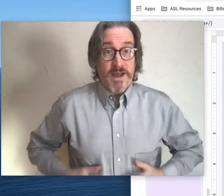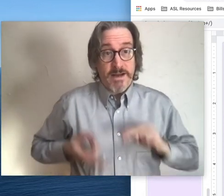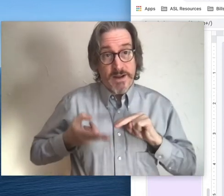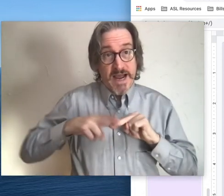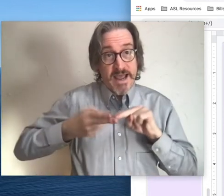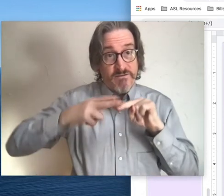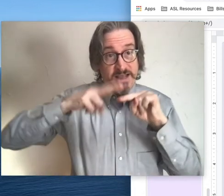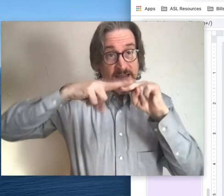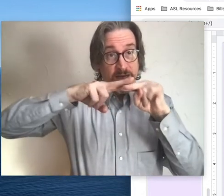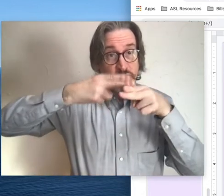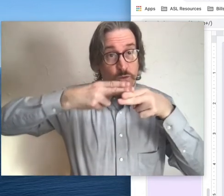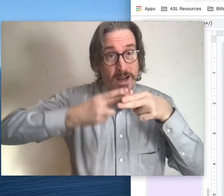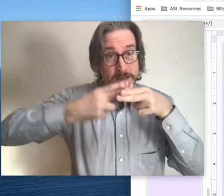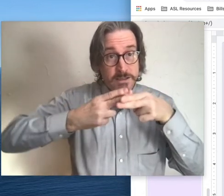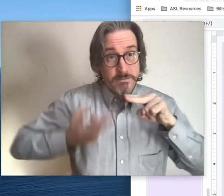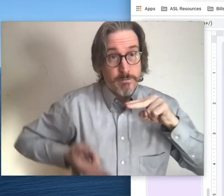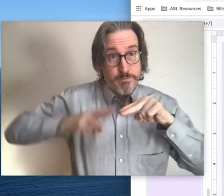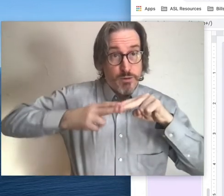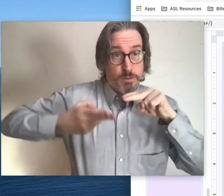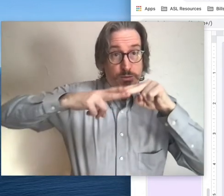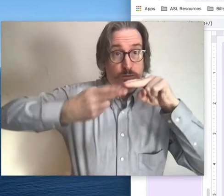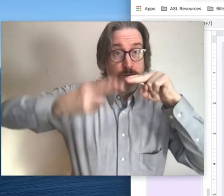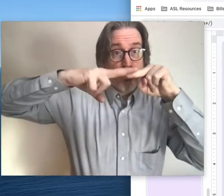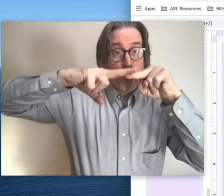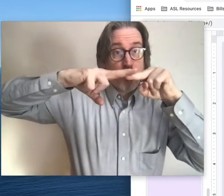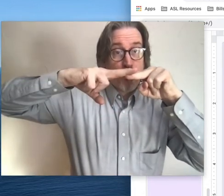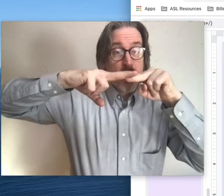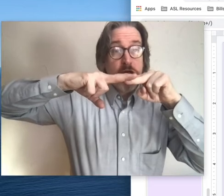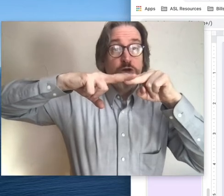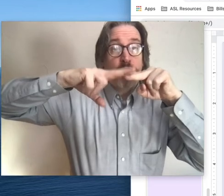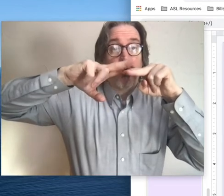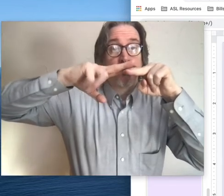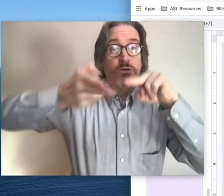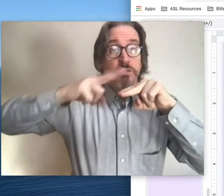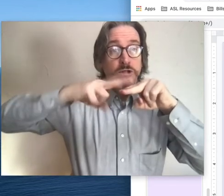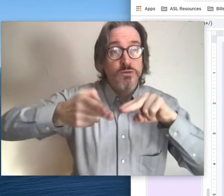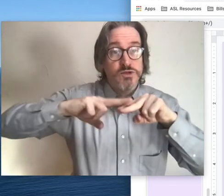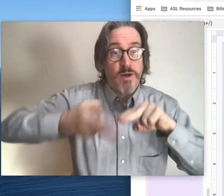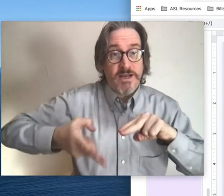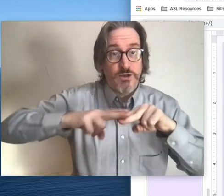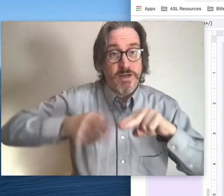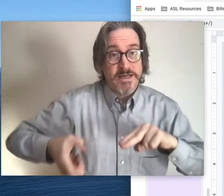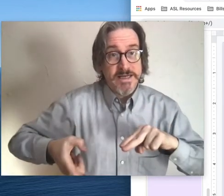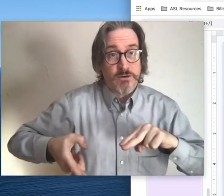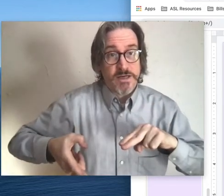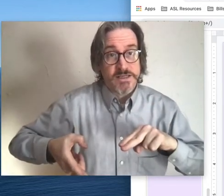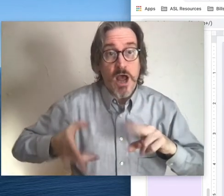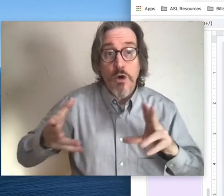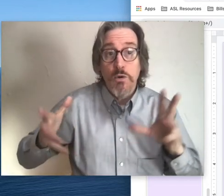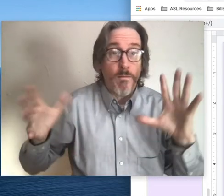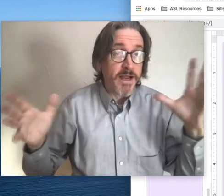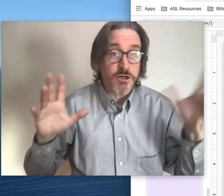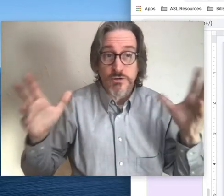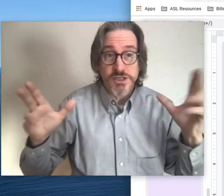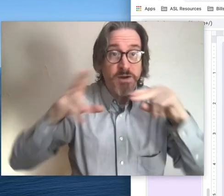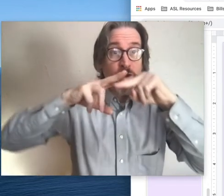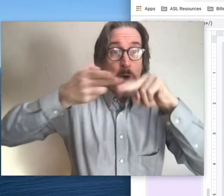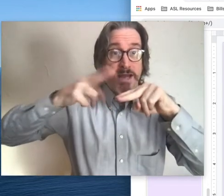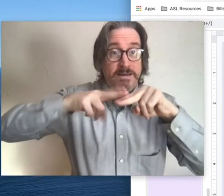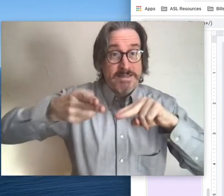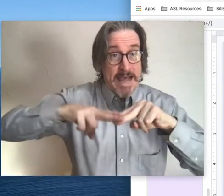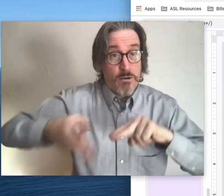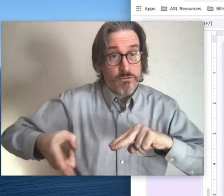Over the pandemic, I have gained weight. Boop, boop, boop. You can also lose weight. You can decrease. Oh, my insurance